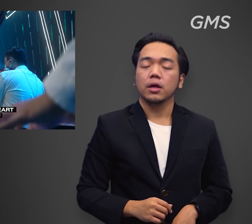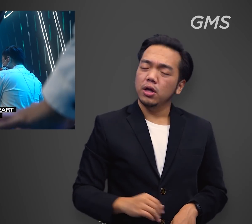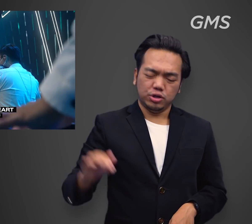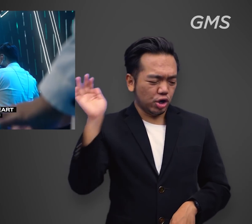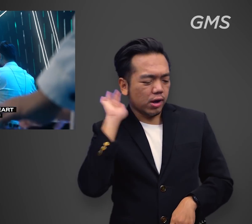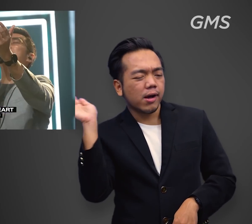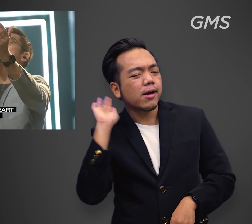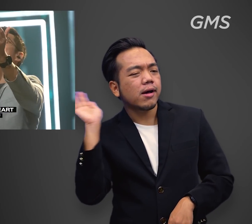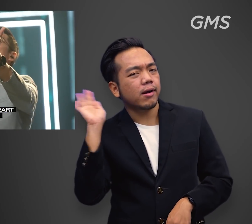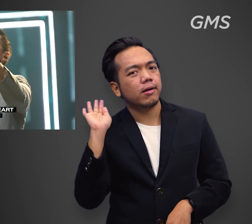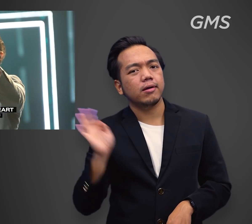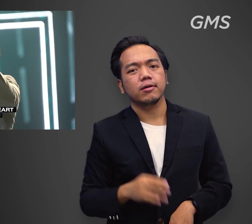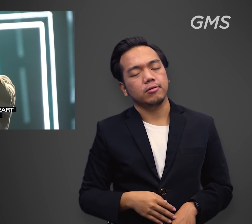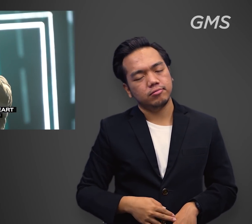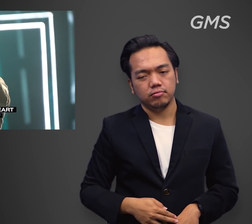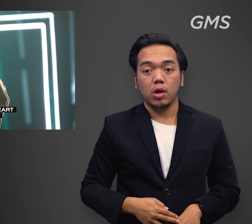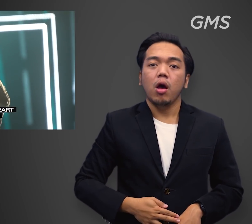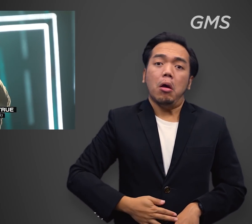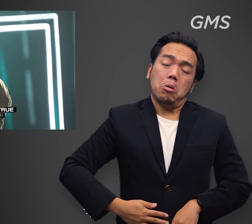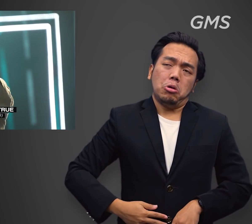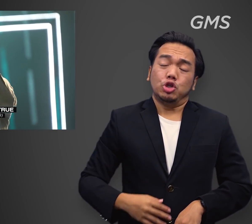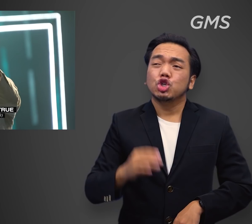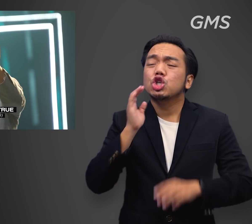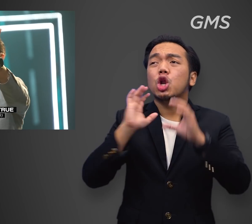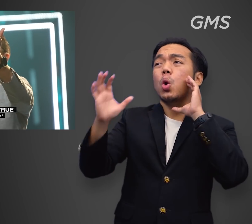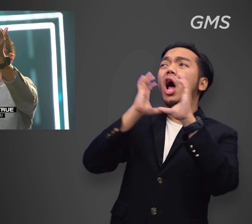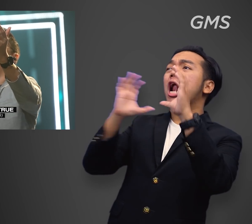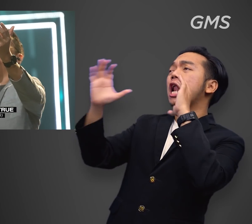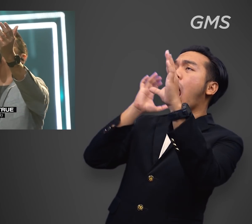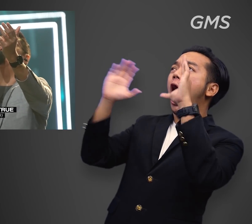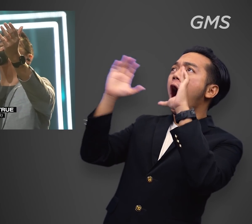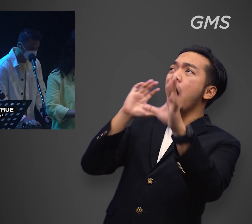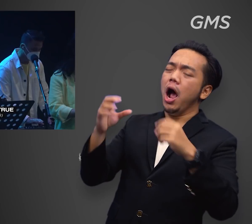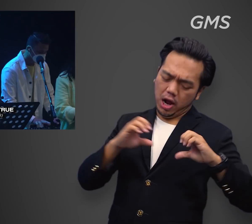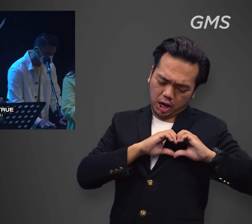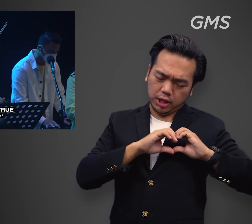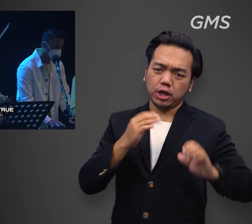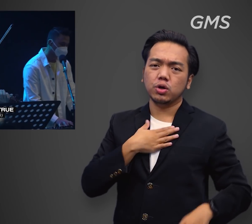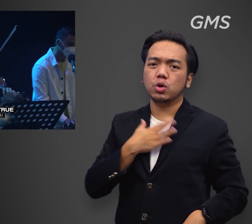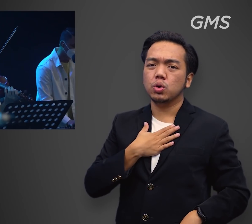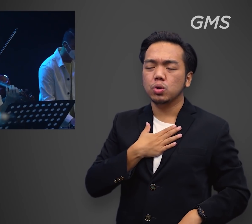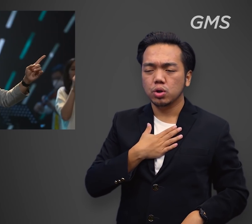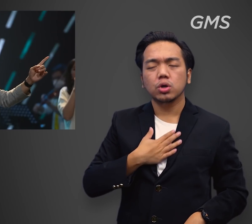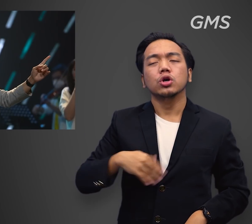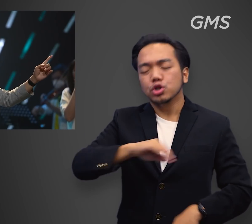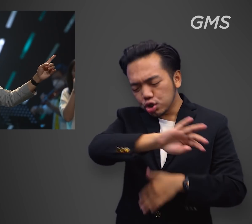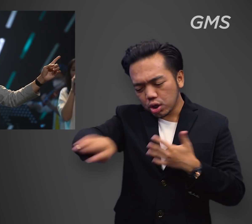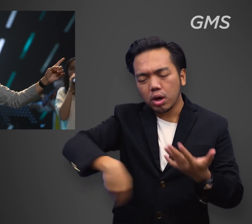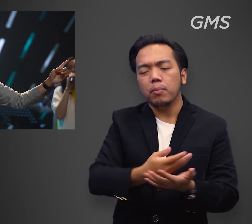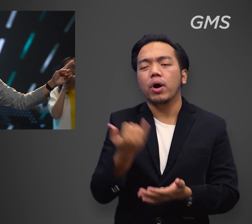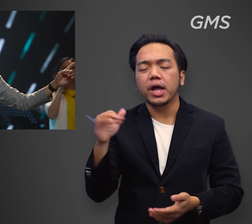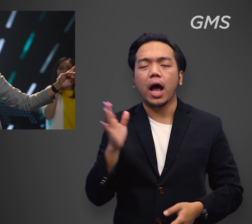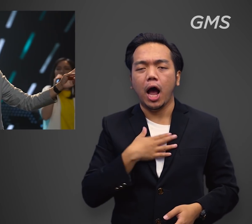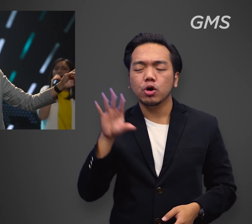Hear the cry of my heart. Know every word is true.